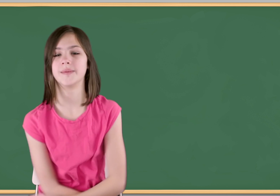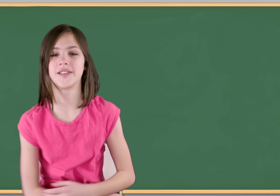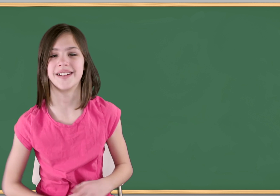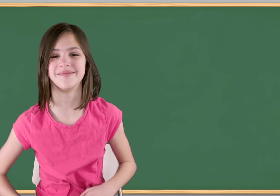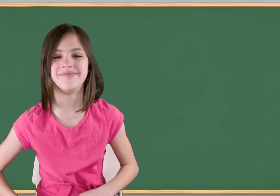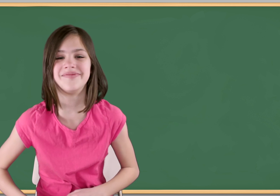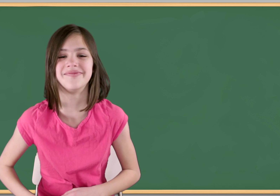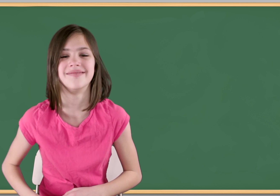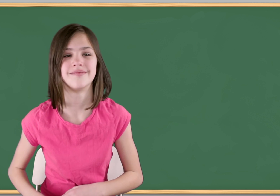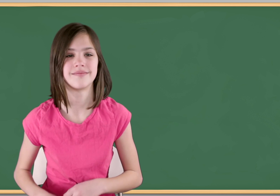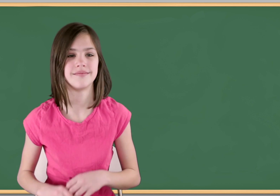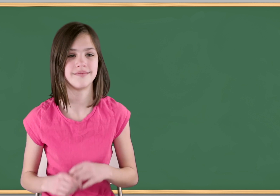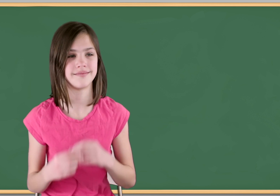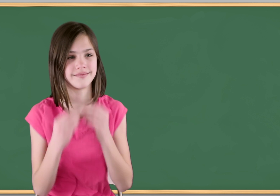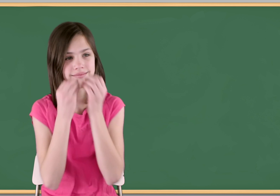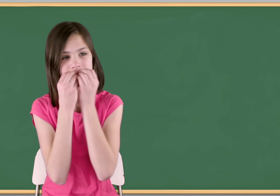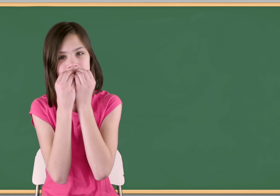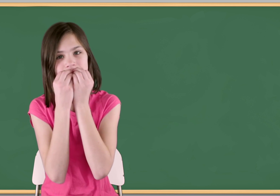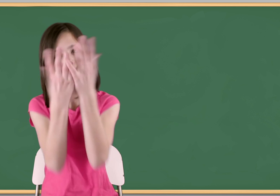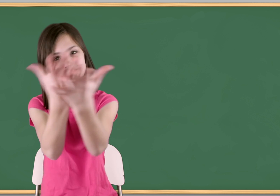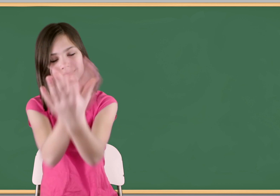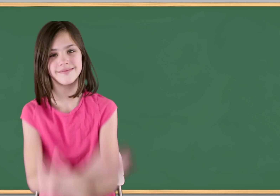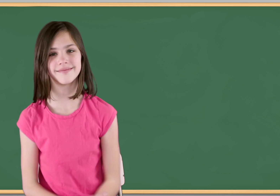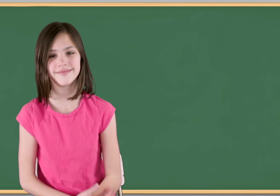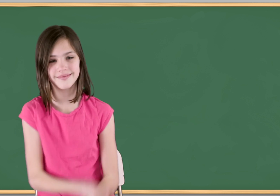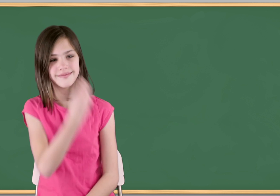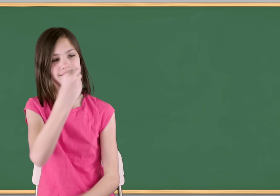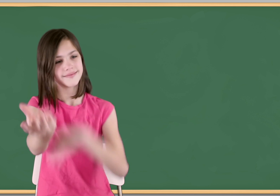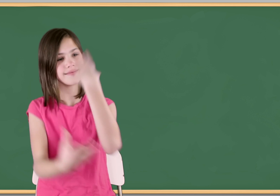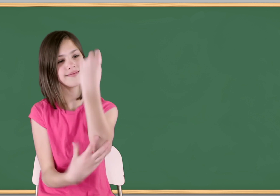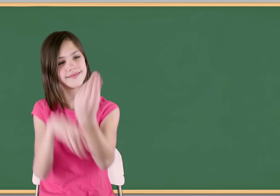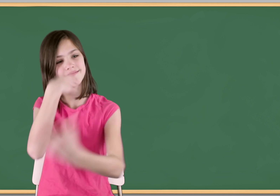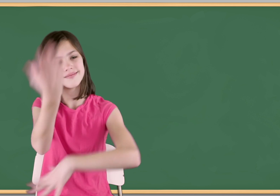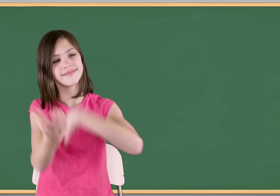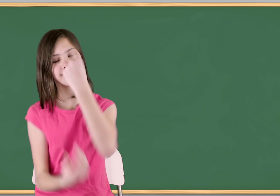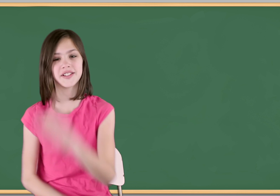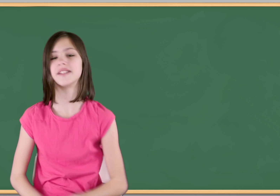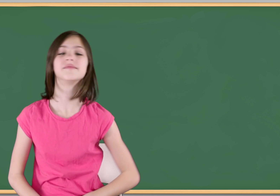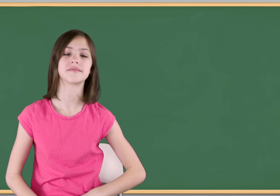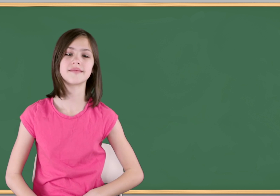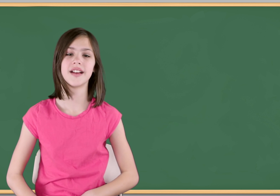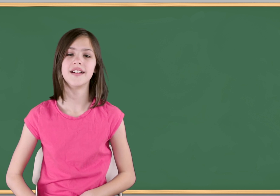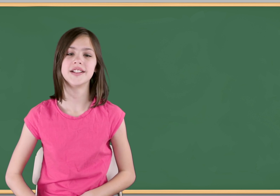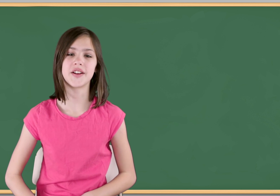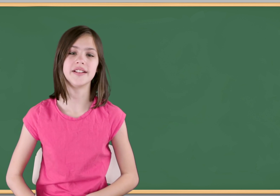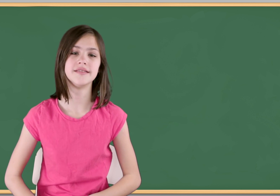Okay. Okay. Sorry.